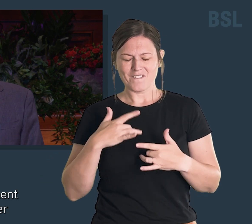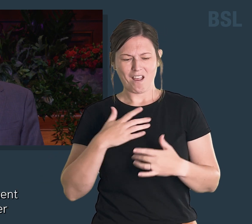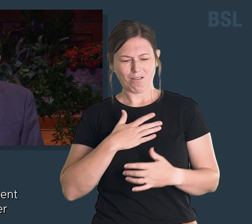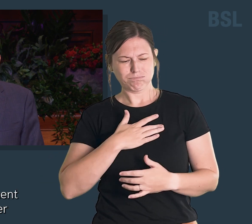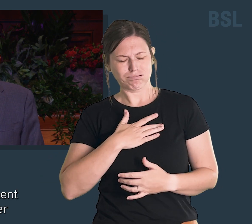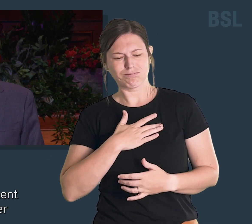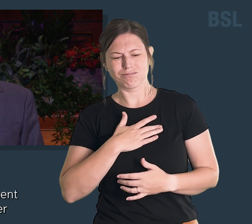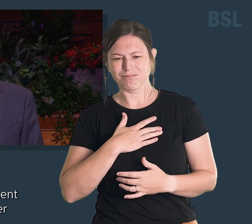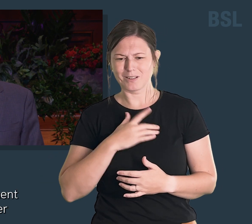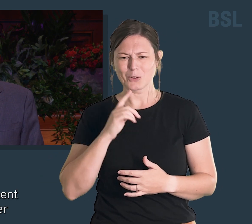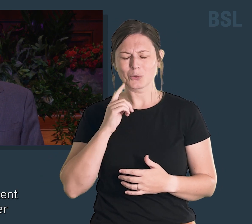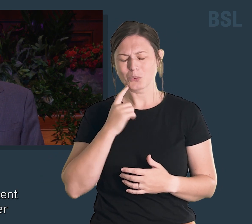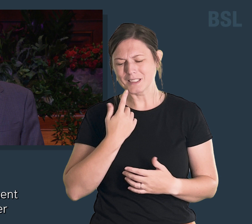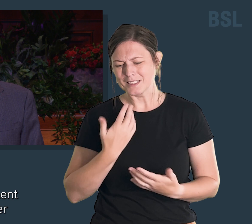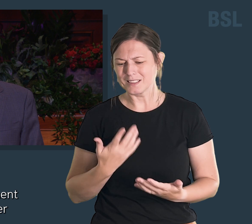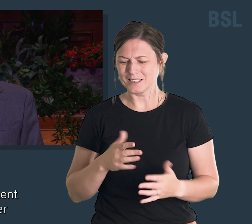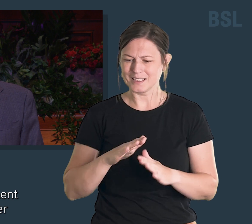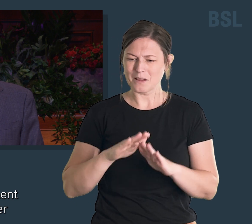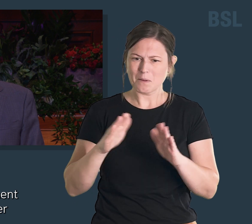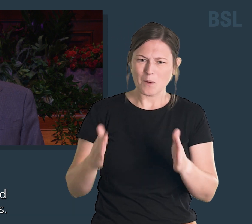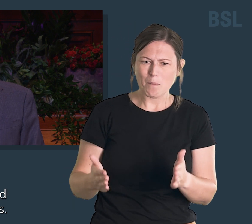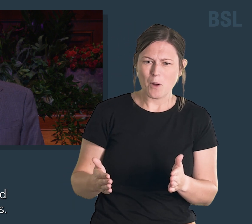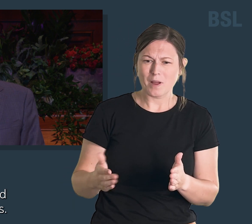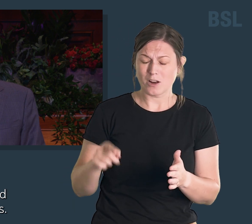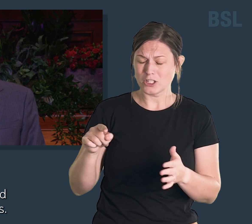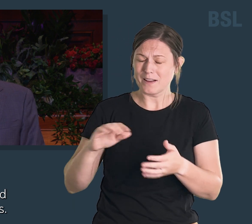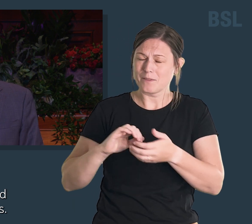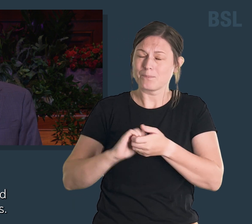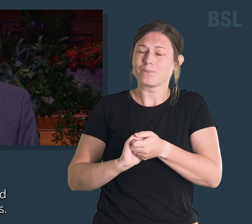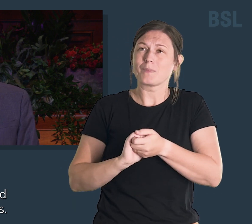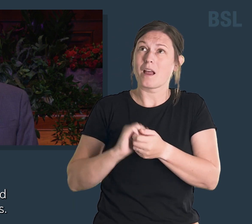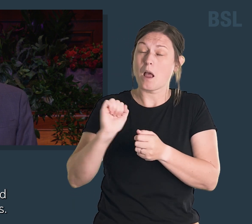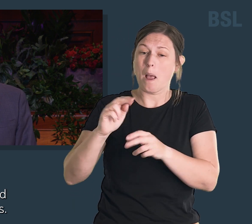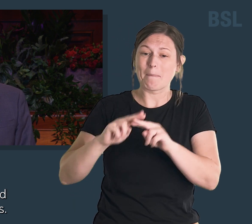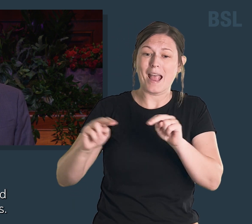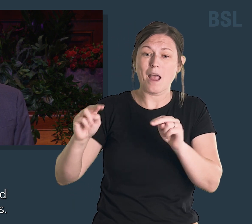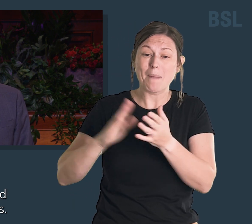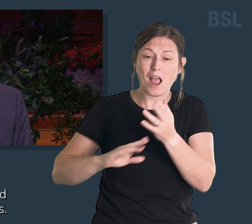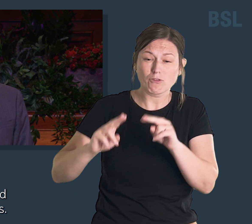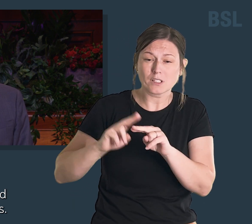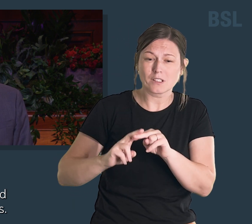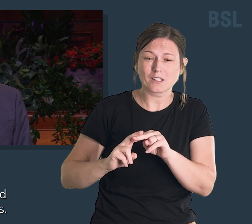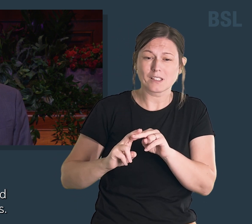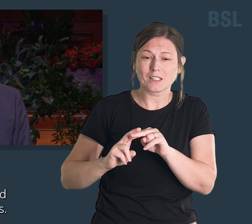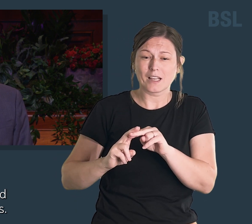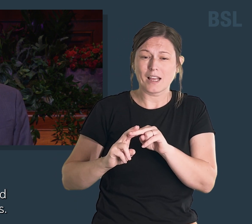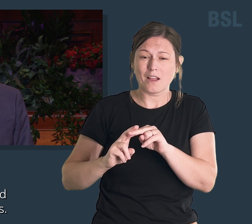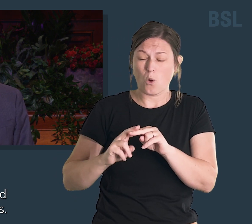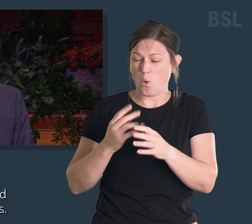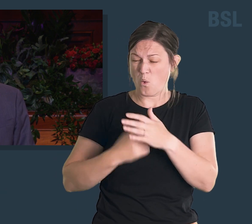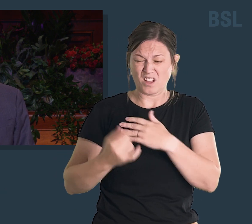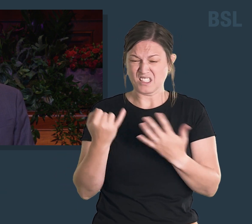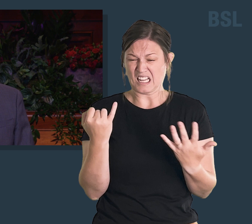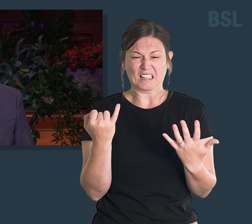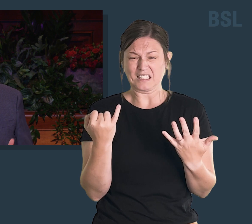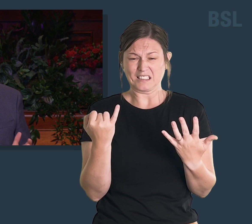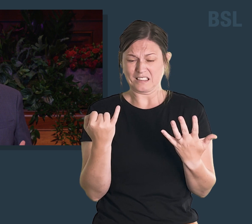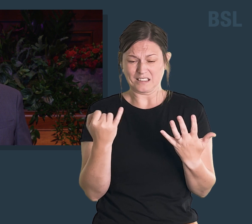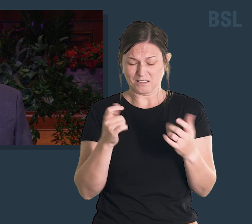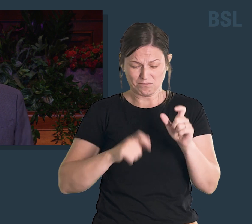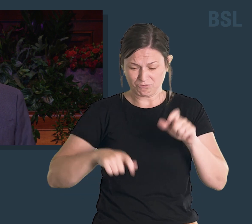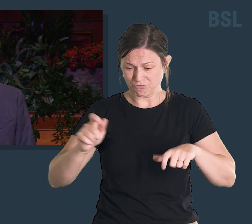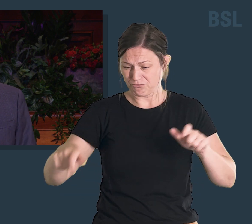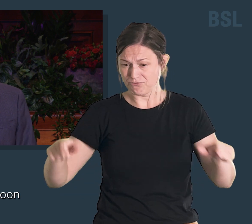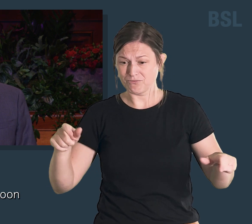an emotional moment that became even sweeter when our Argentine friend was sealed to her parents. There were just